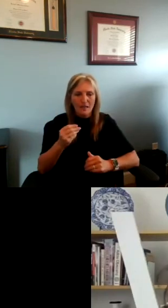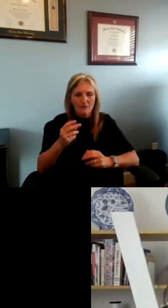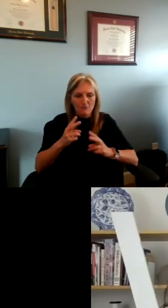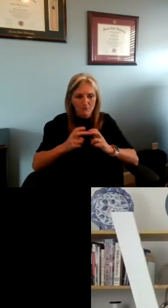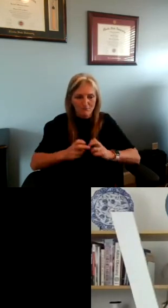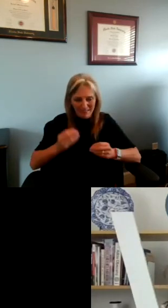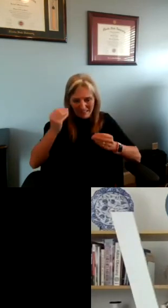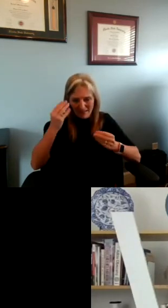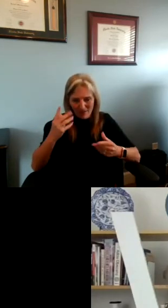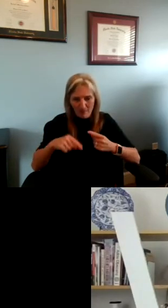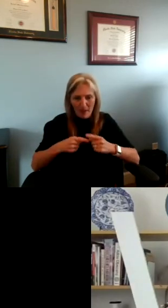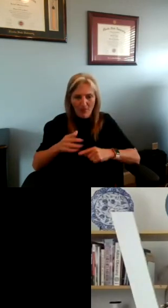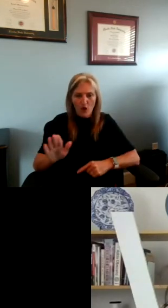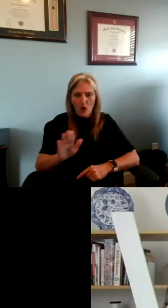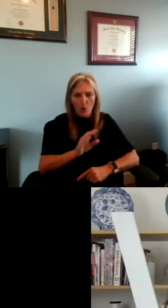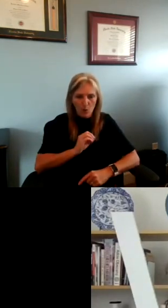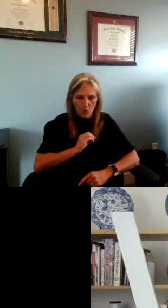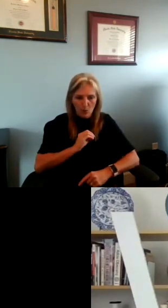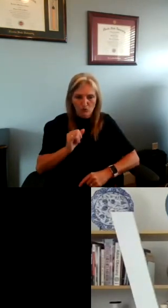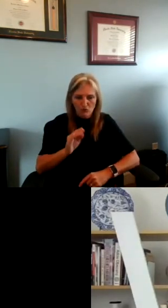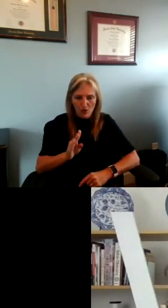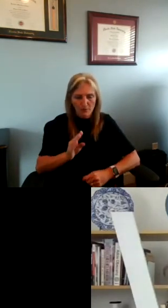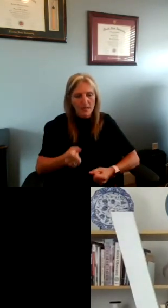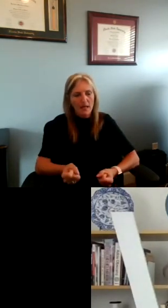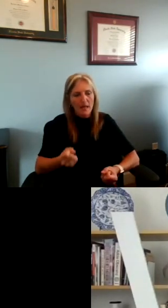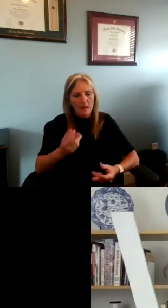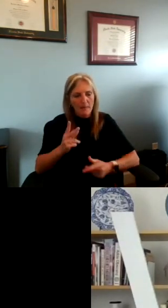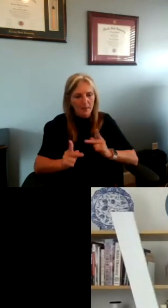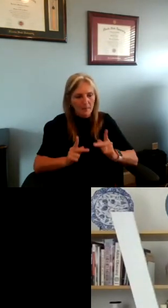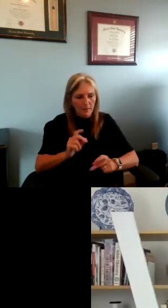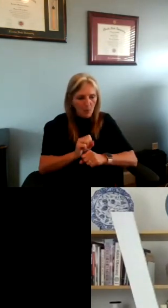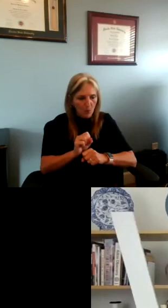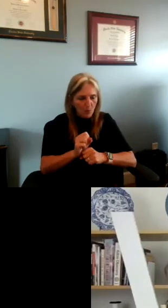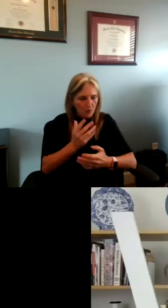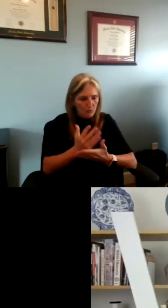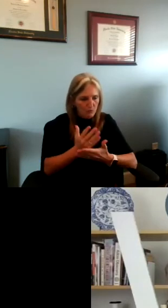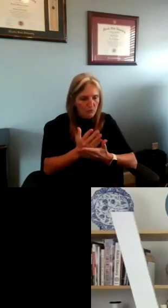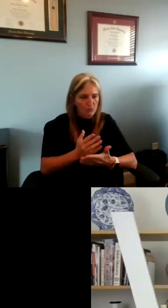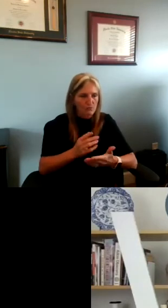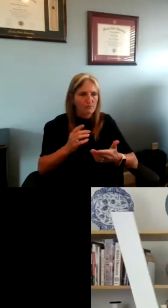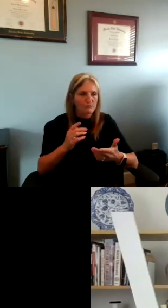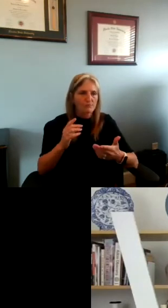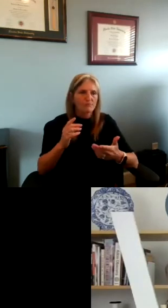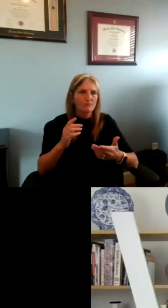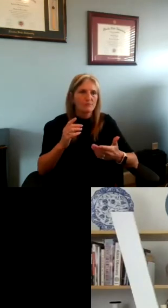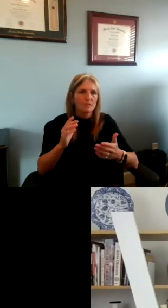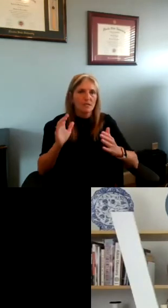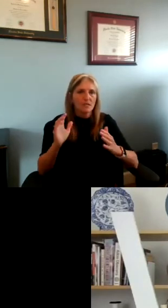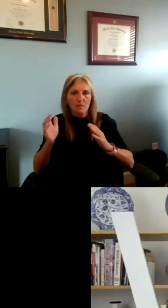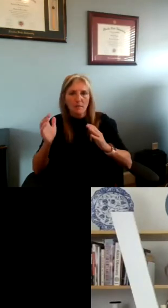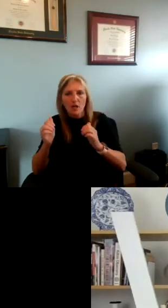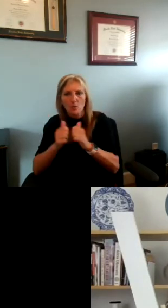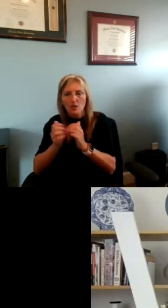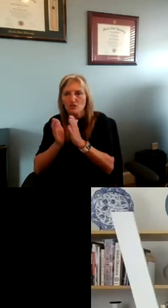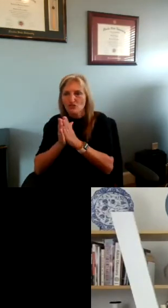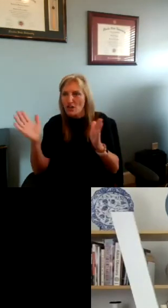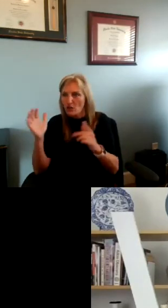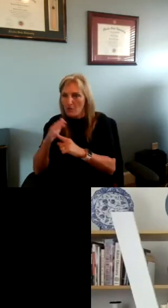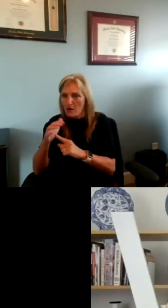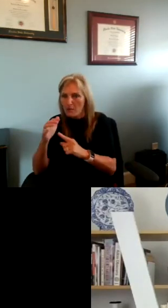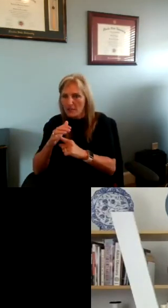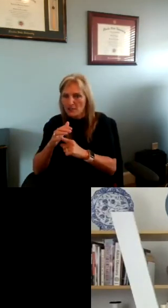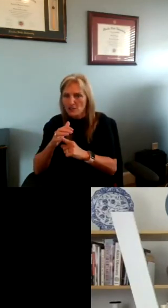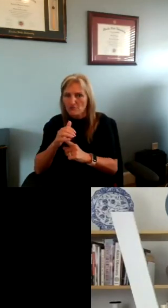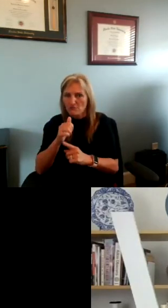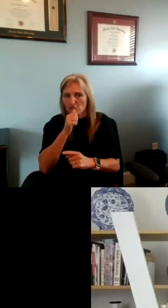wellness, mm-hmm. how many people working in corrections compared to the general population